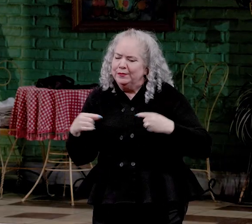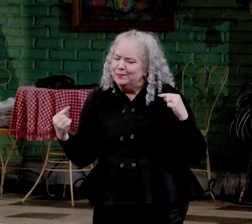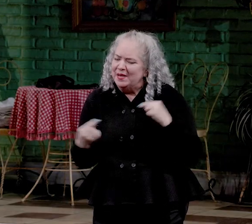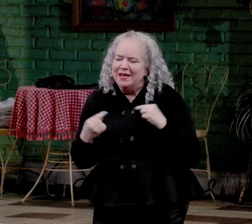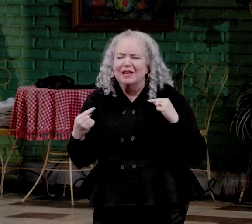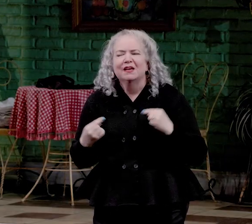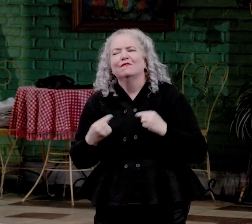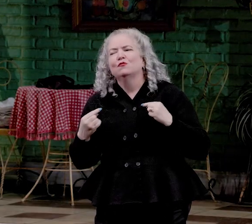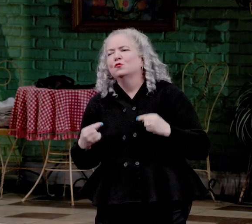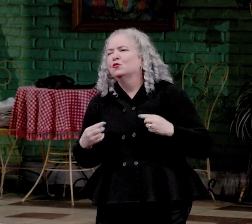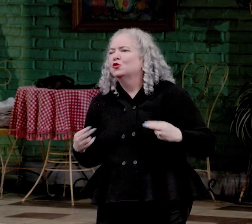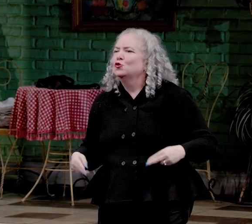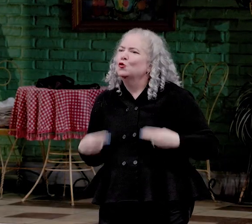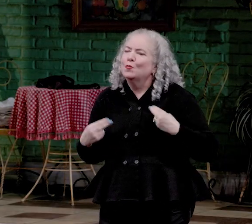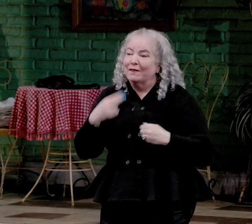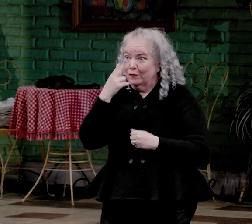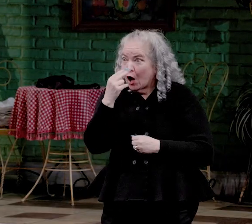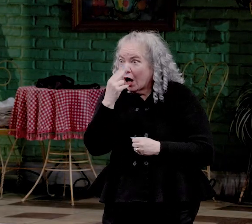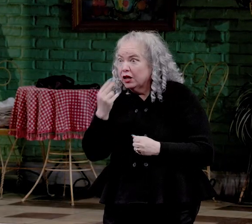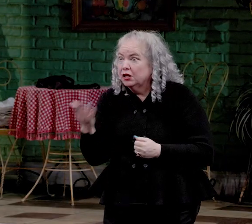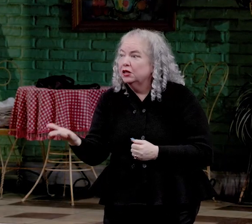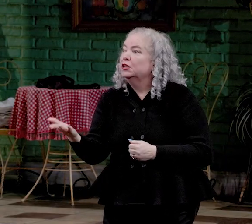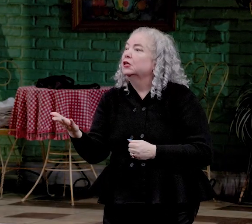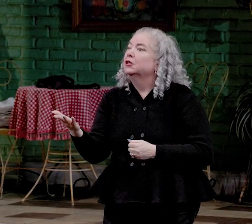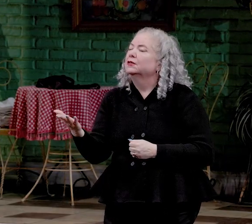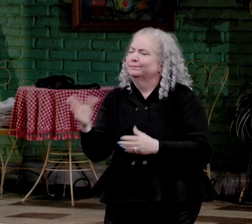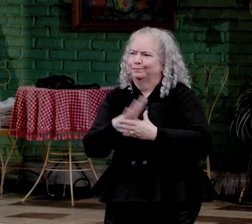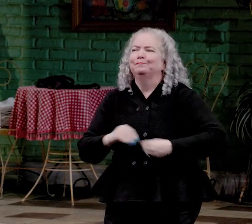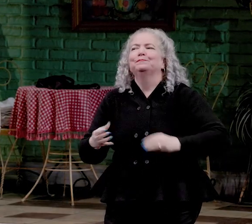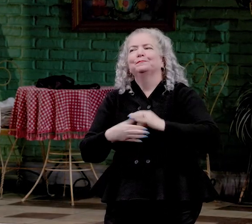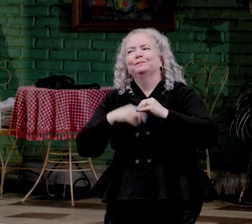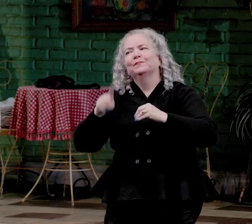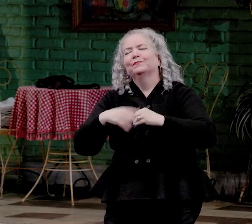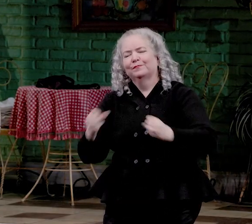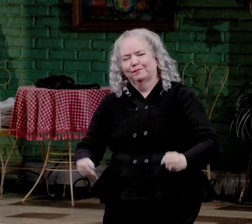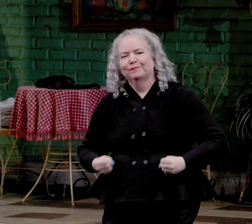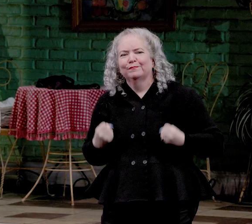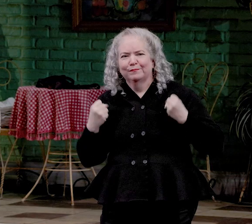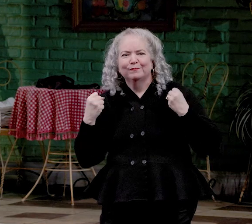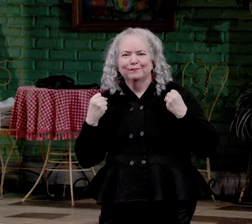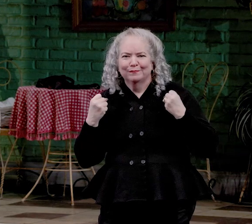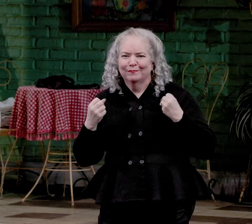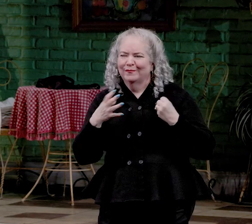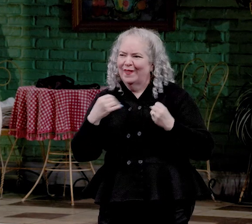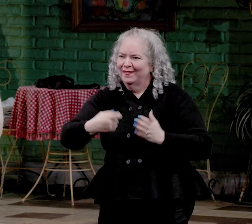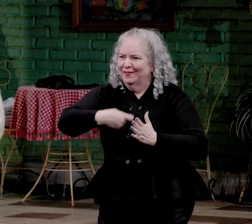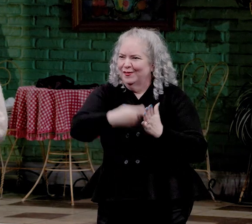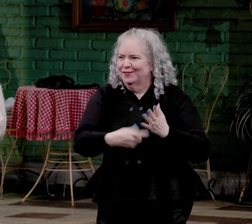painfully human, it's funny, it's a story about survival